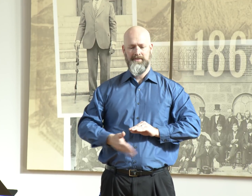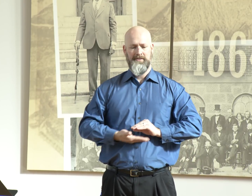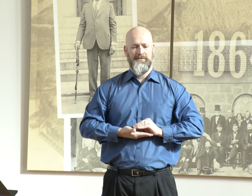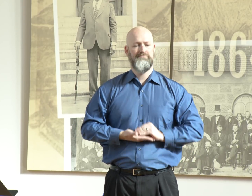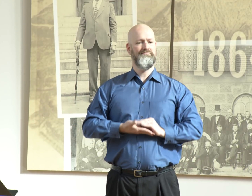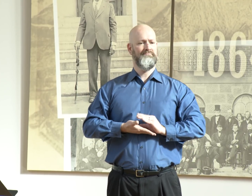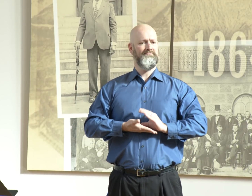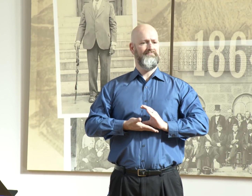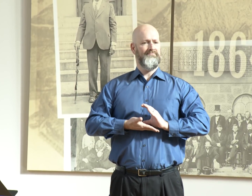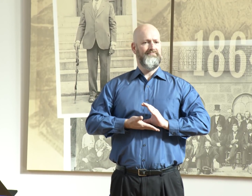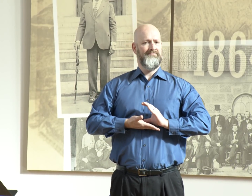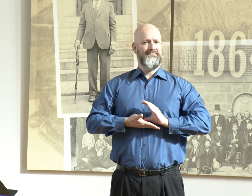beside the still waters.